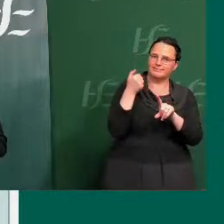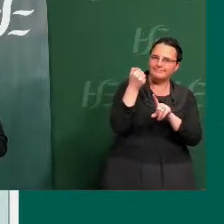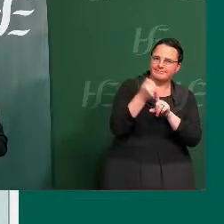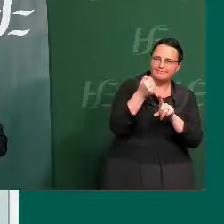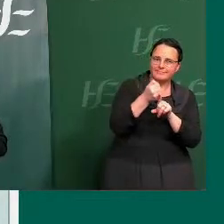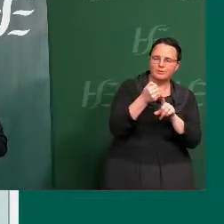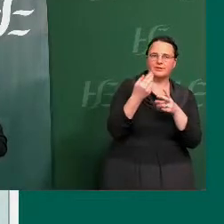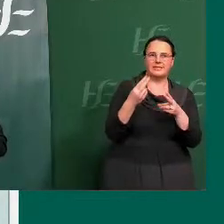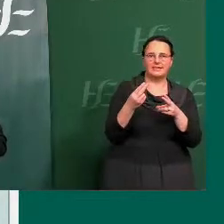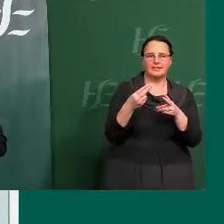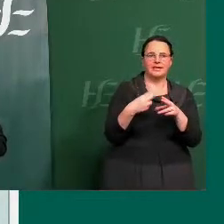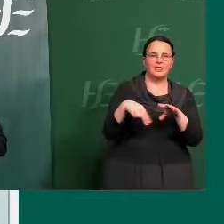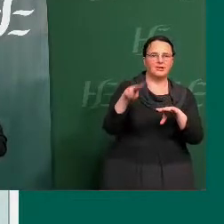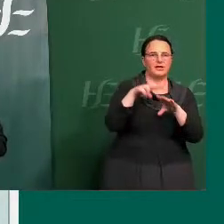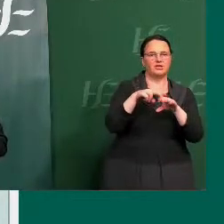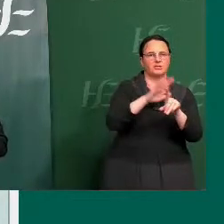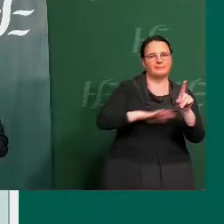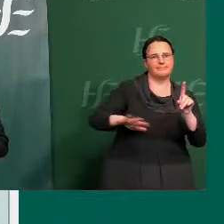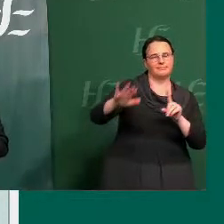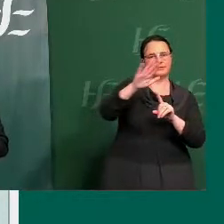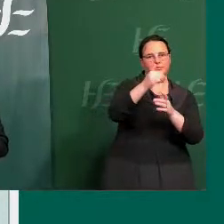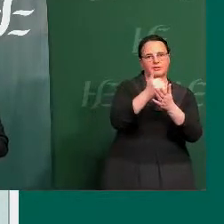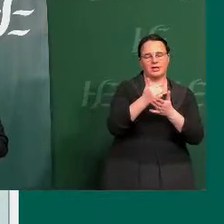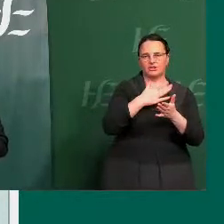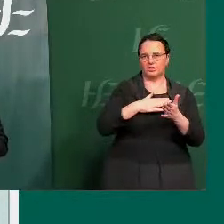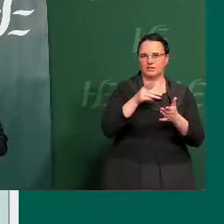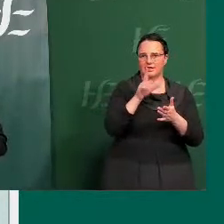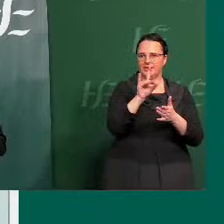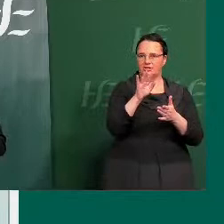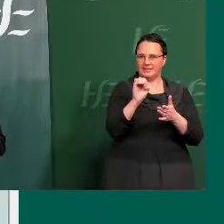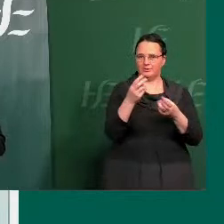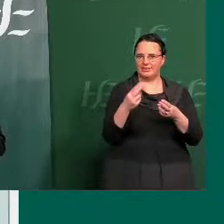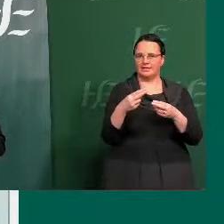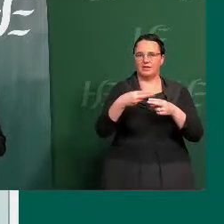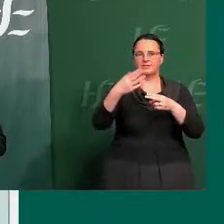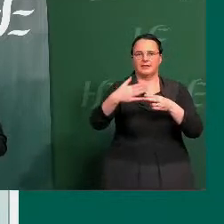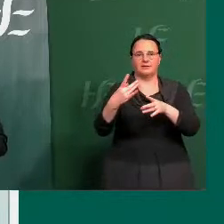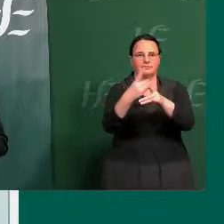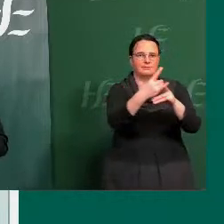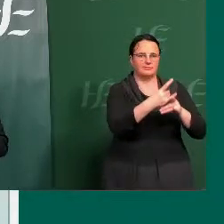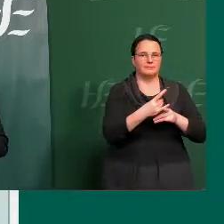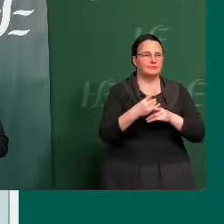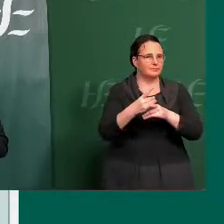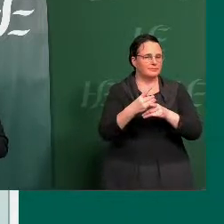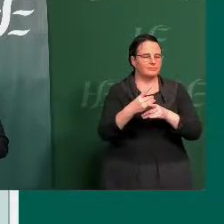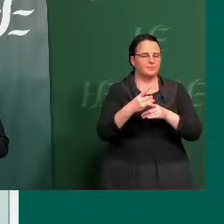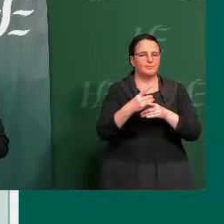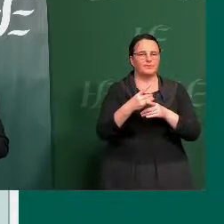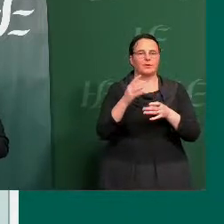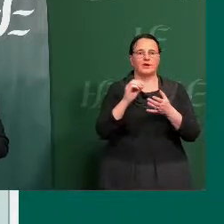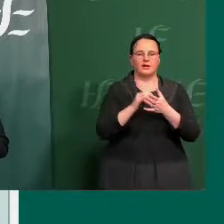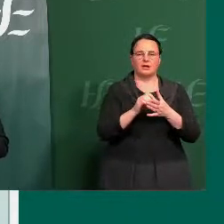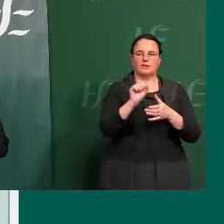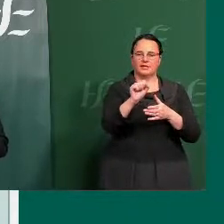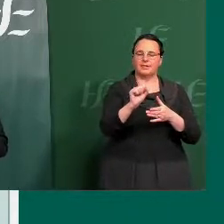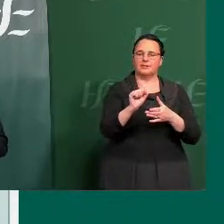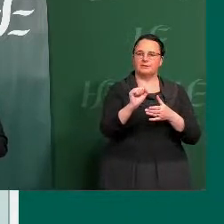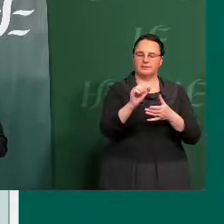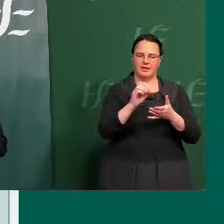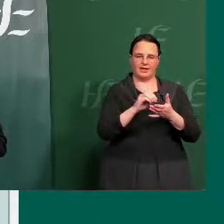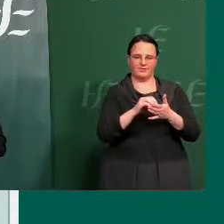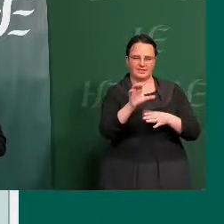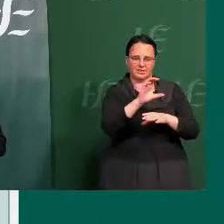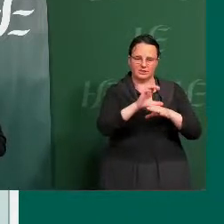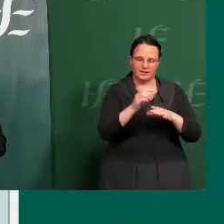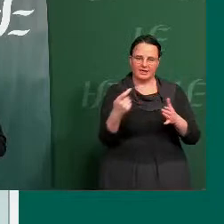further national support just beyond the HSE. We are increasing the capacity of our existing sites with some extra bays